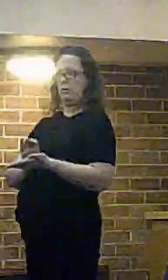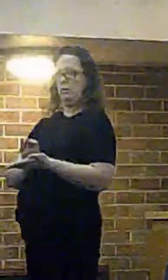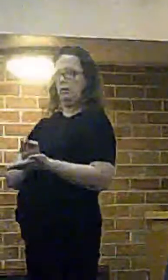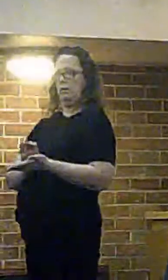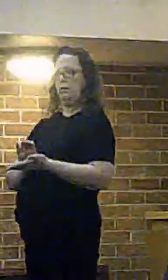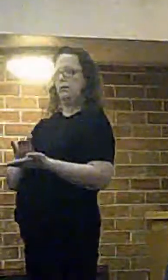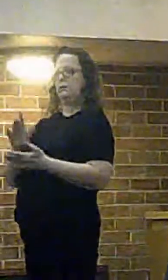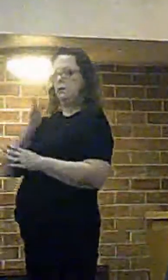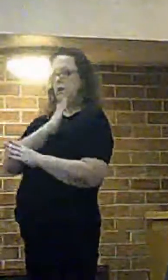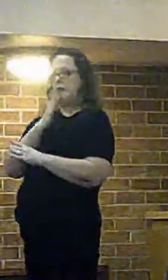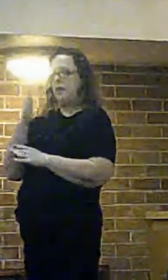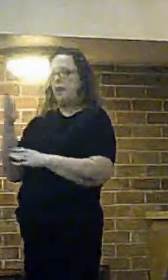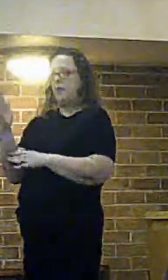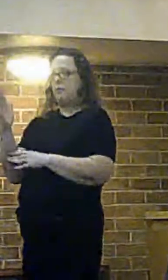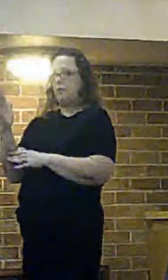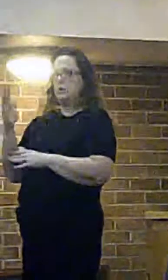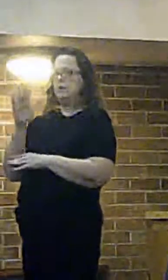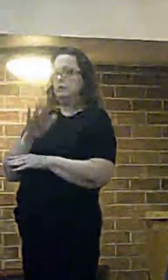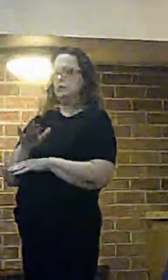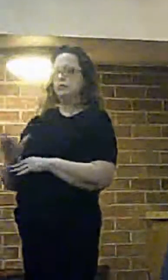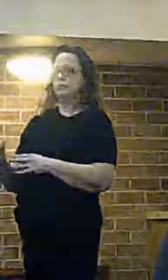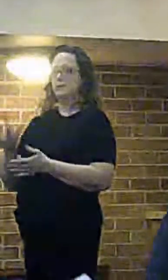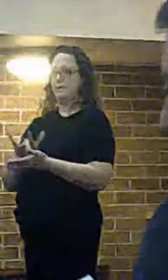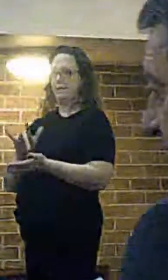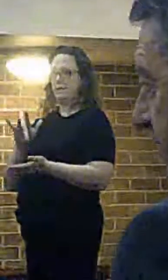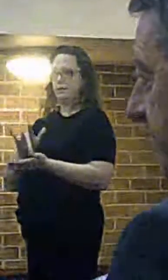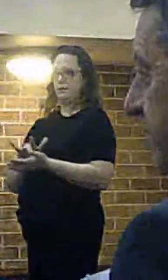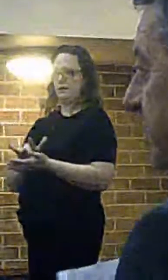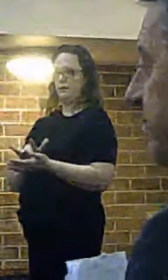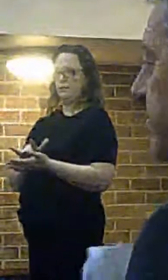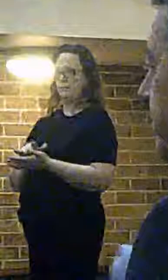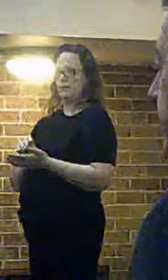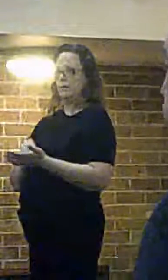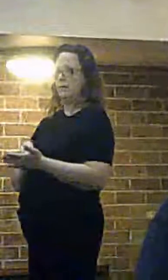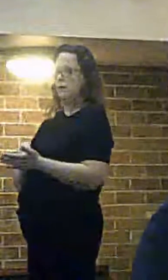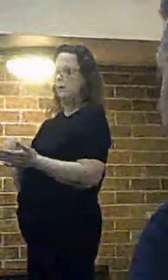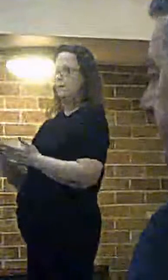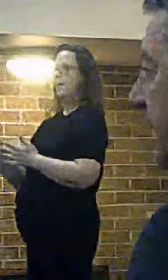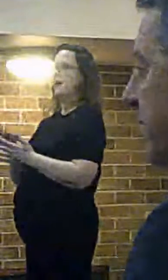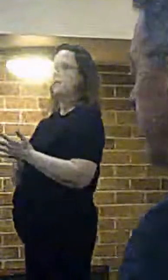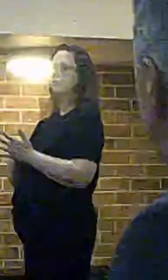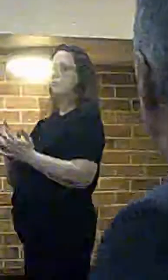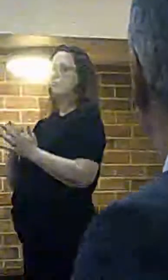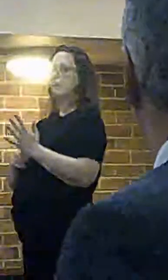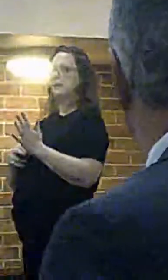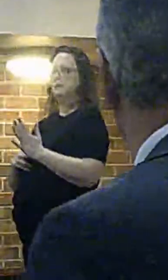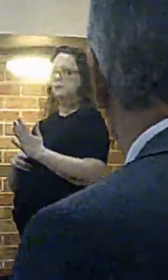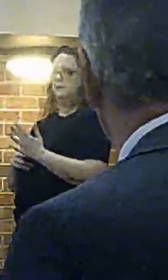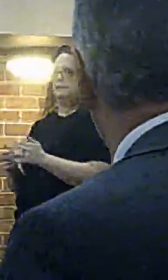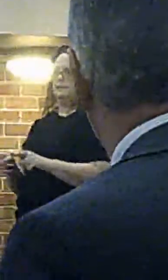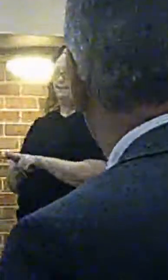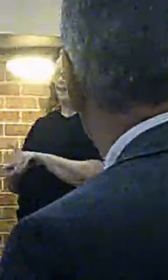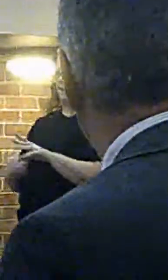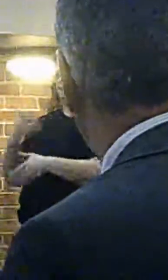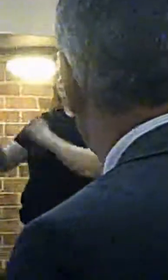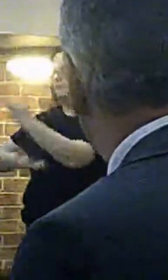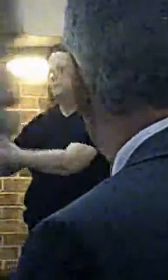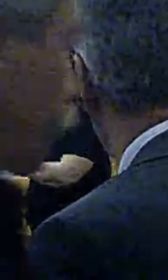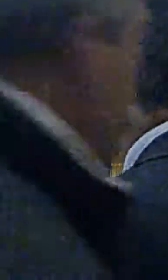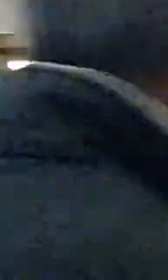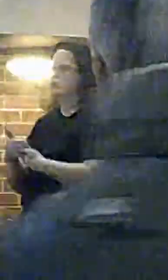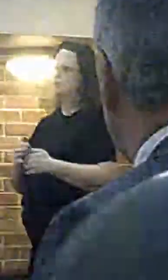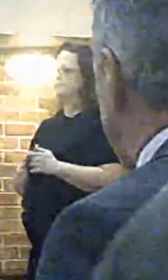centre, and then we would just pay rent in the same way as I've described previously. The fact